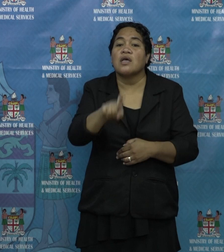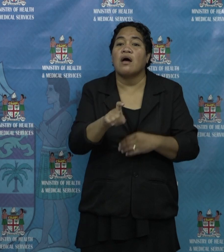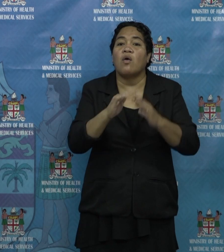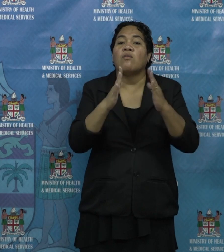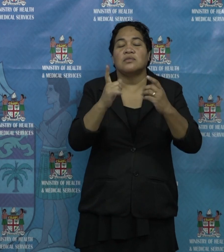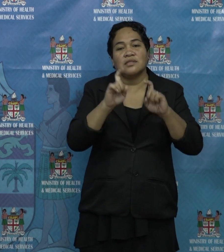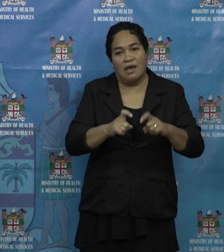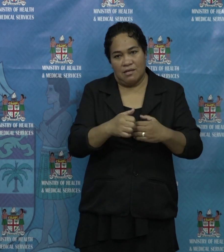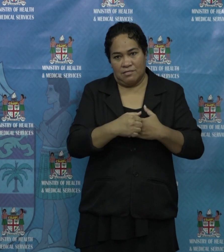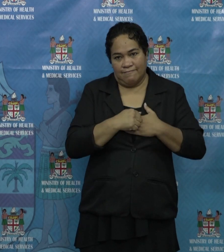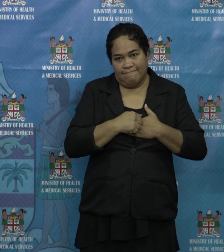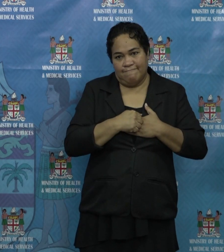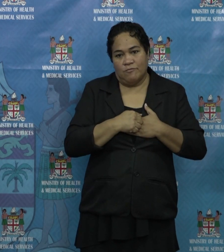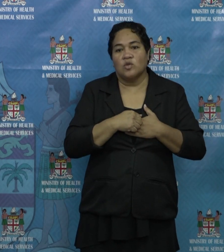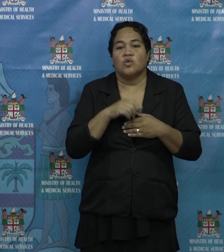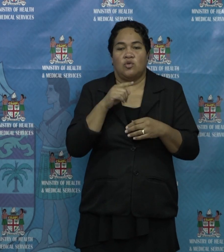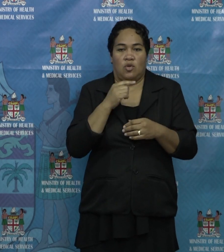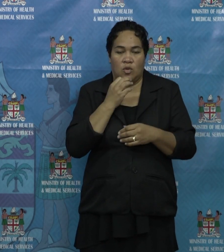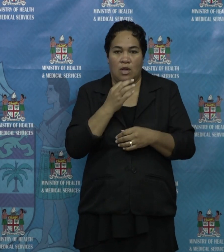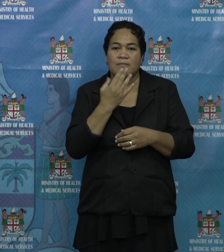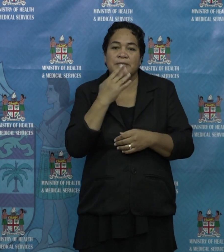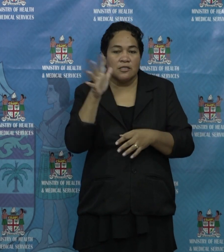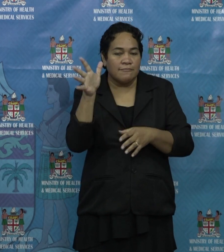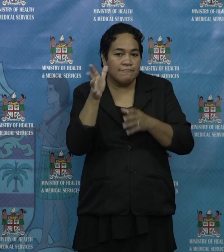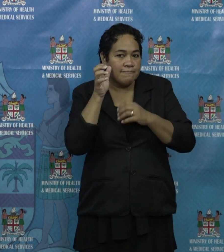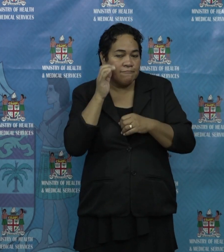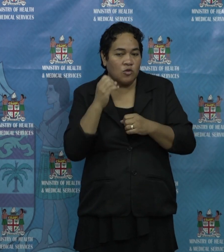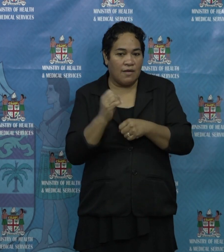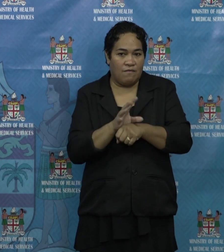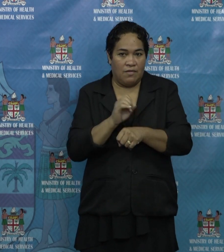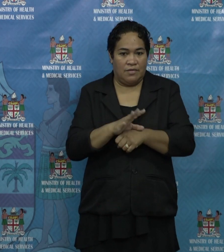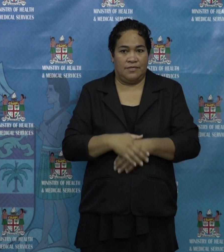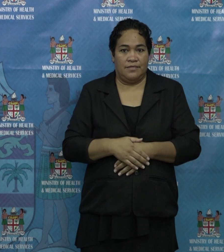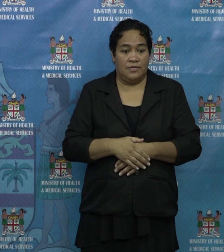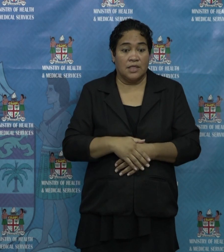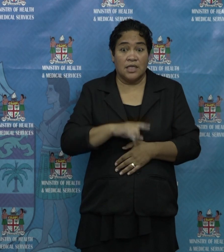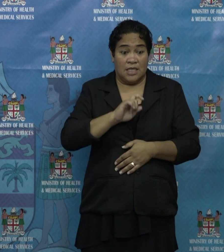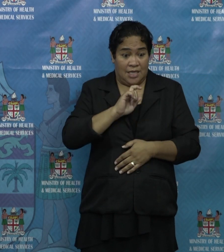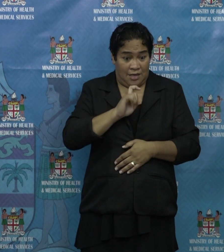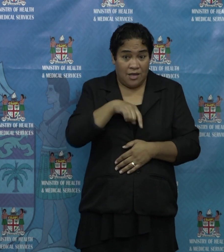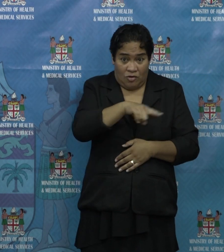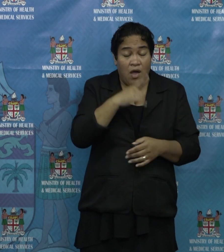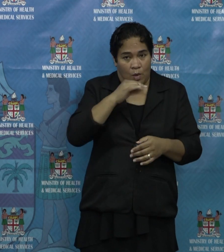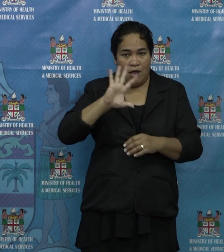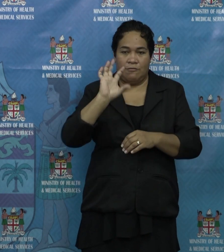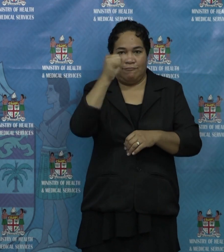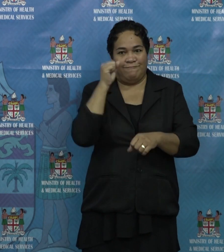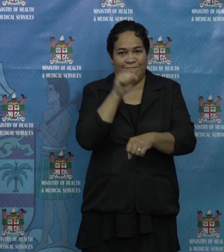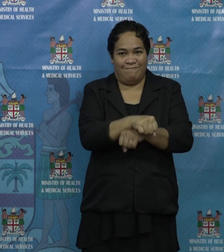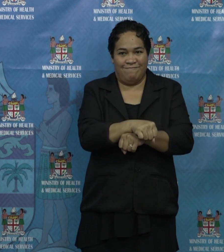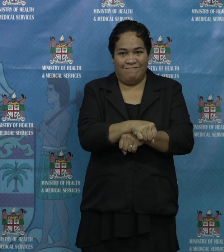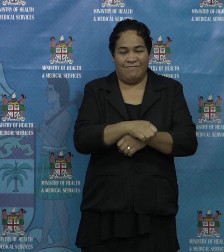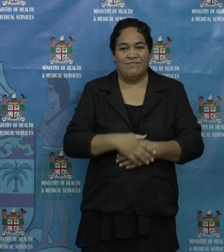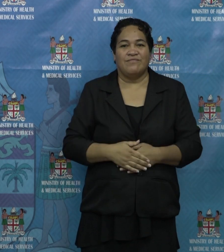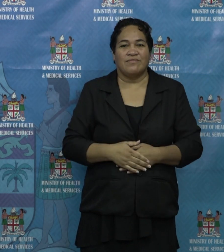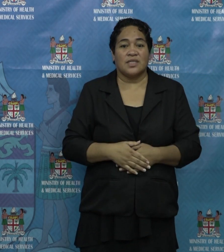For Suva and Nosori, this lockdown must be decisive. It can be if everyone cooperates.